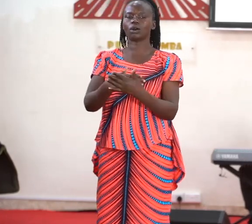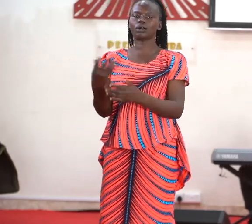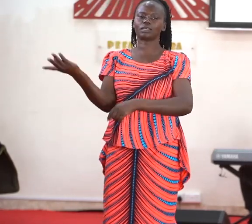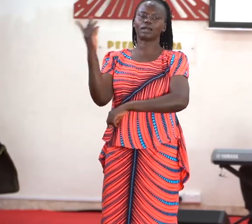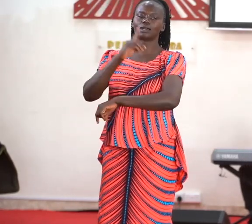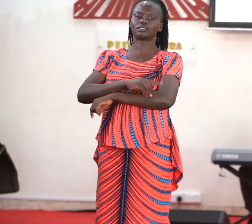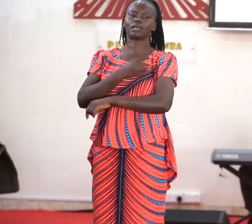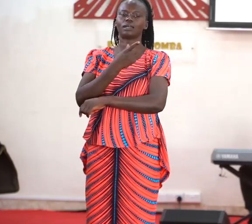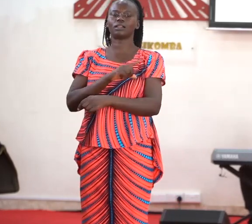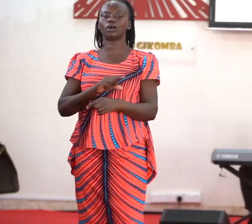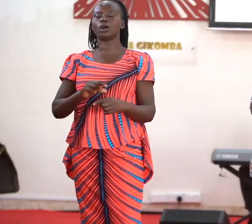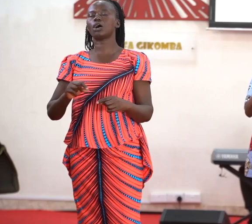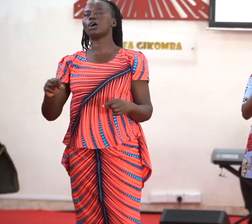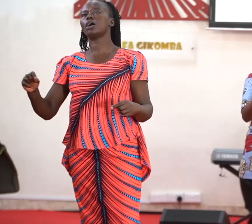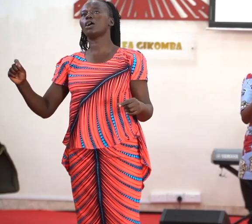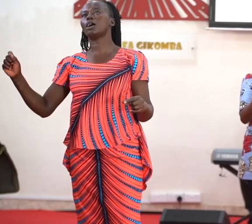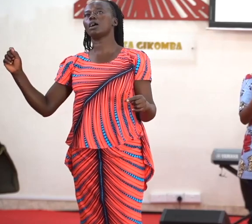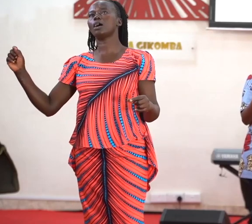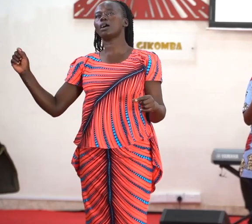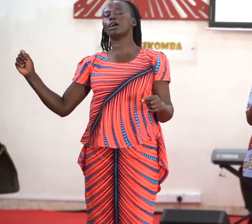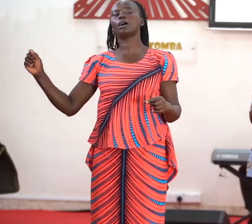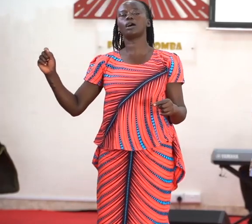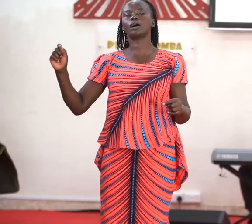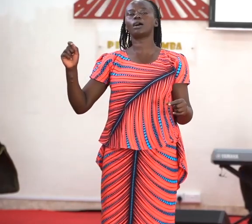Savior all the day long.